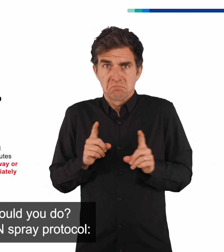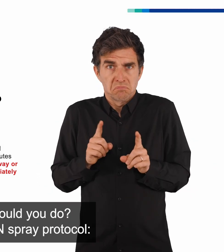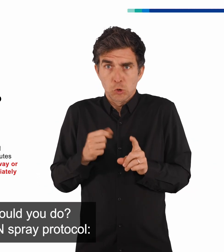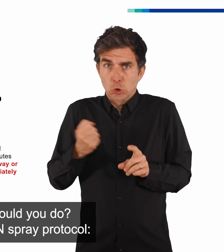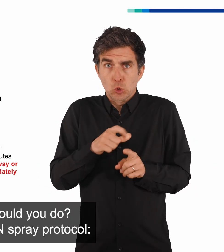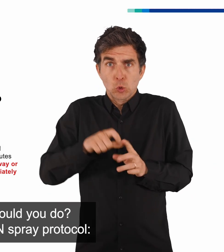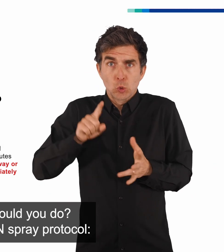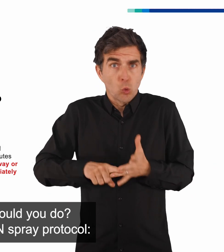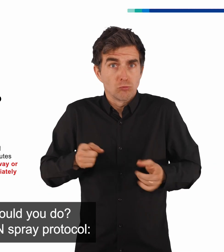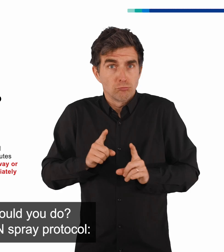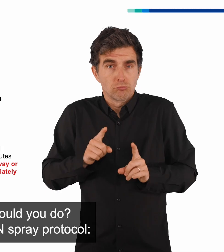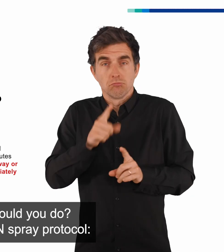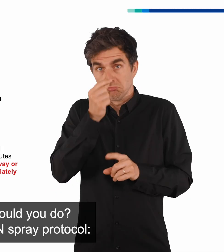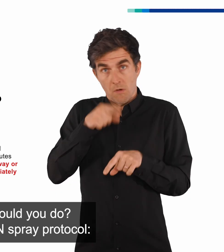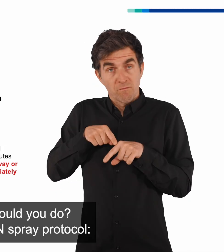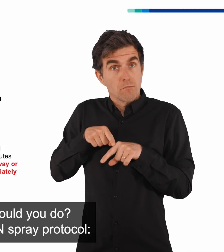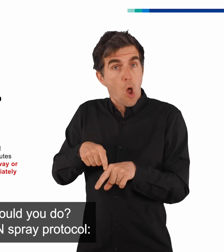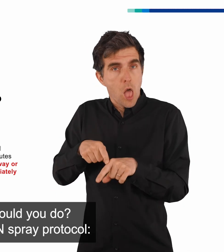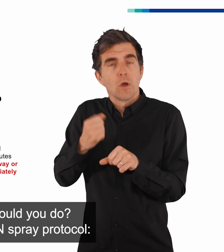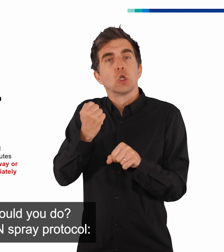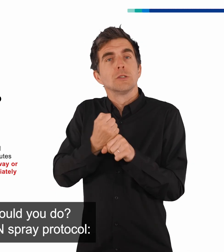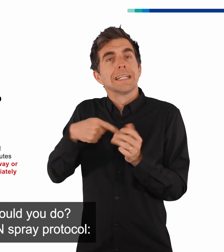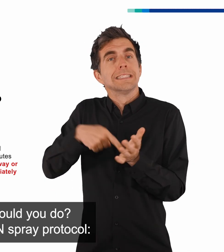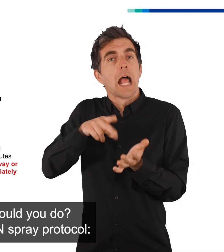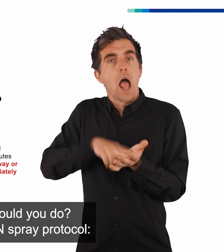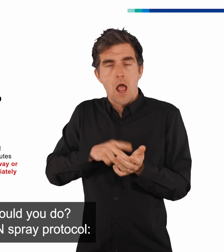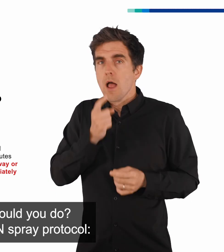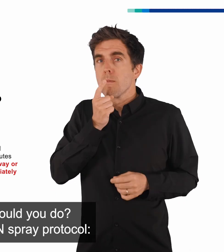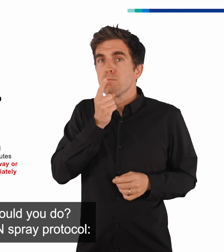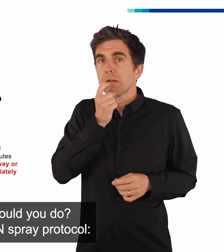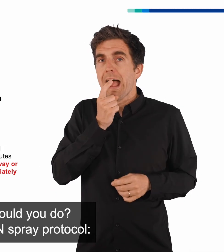2. Take your first spray of GTN and wait 5 minutes.